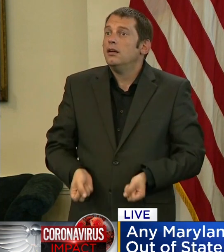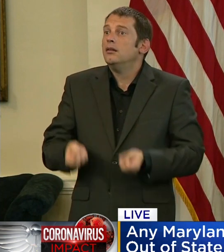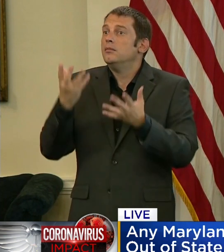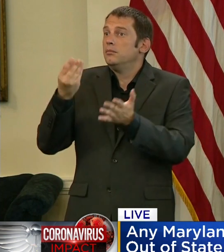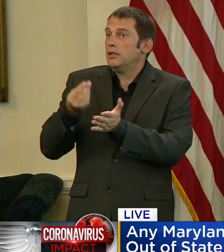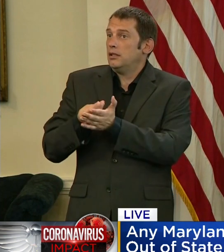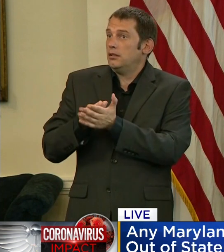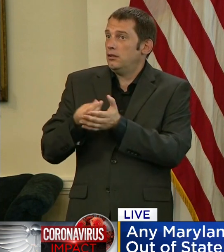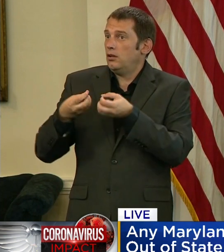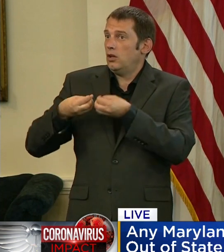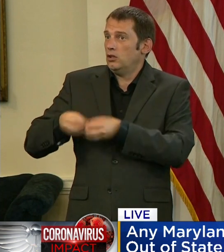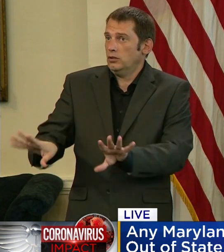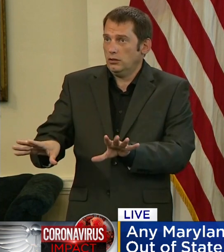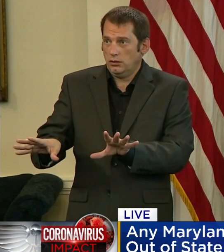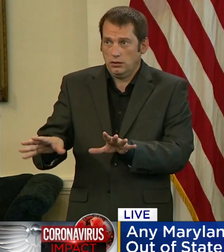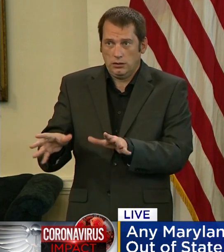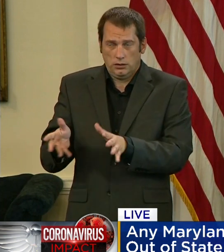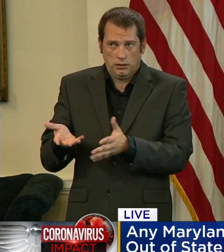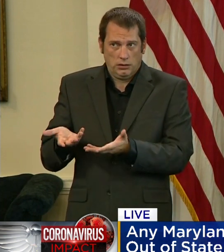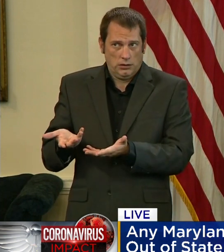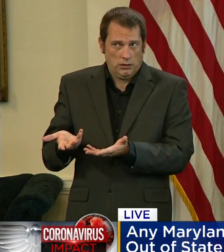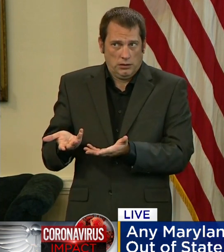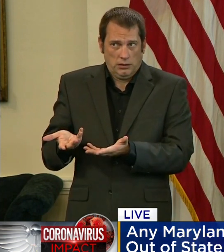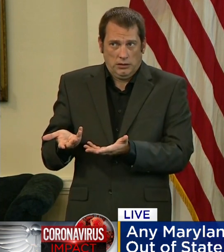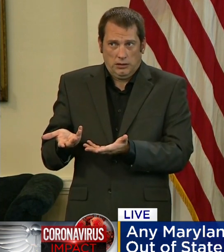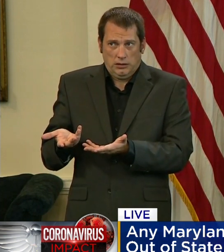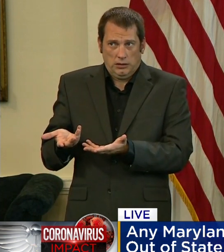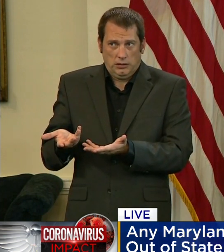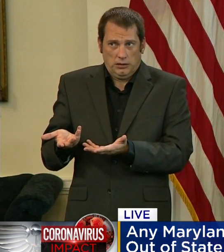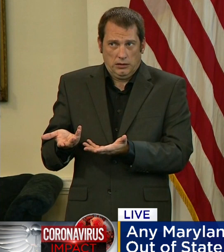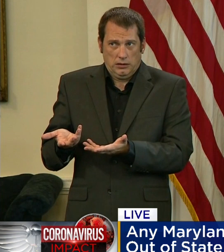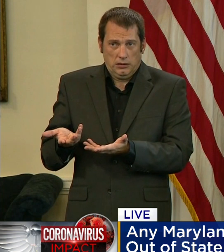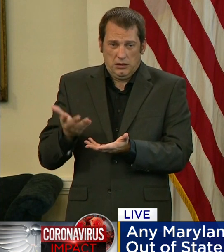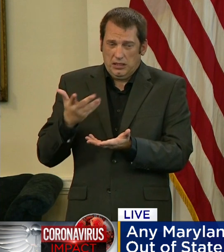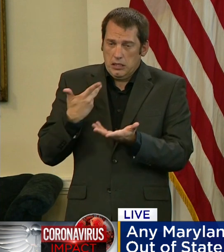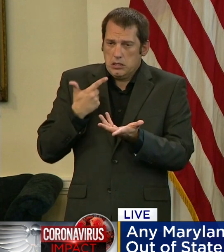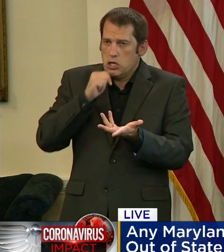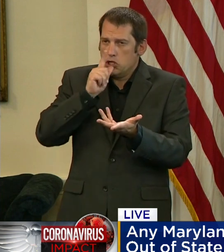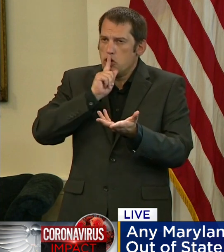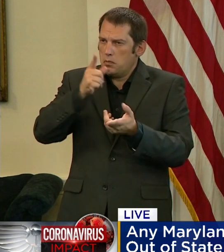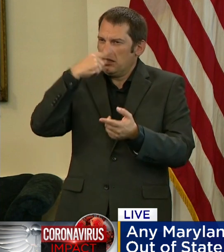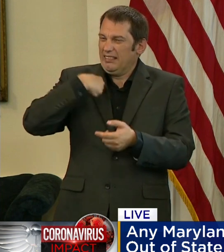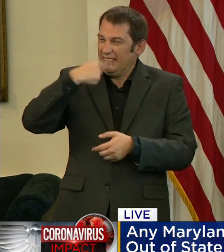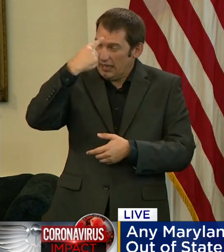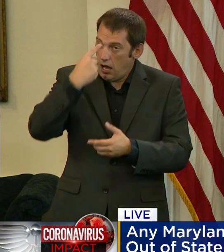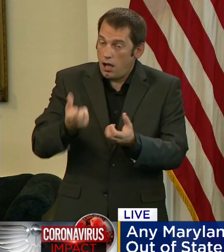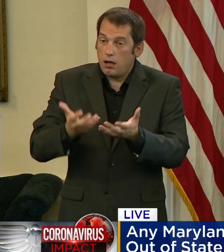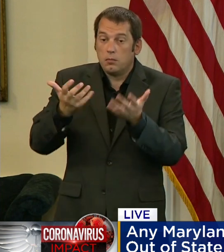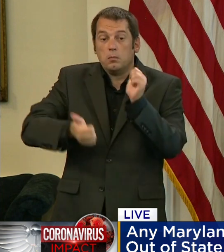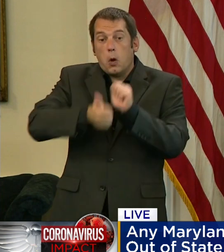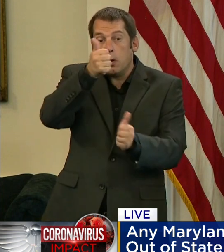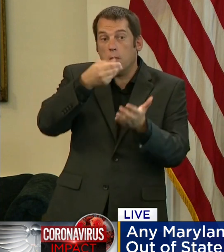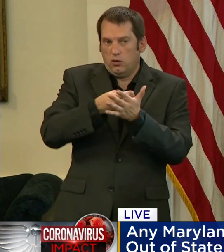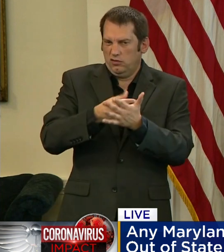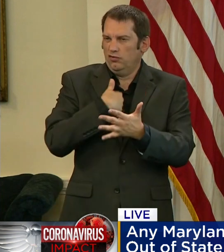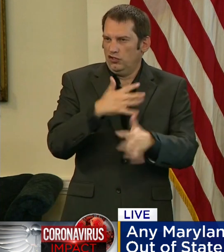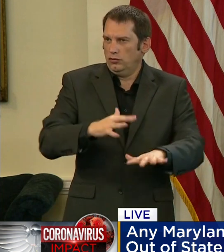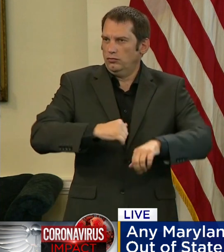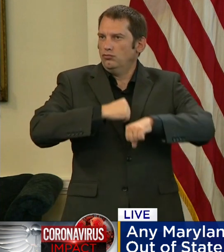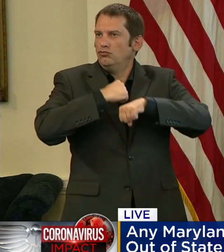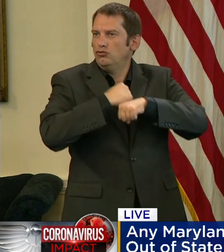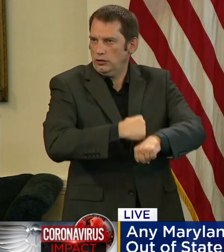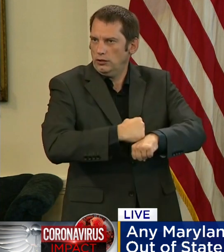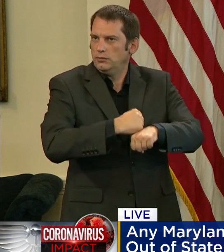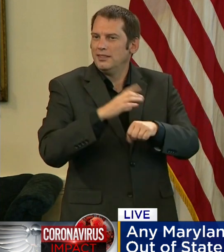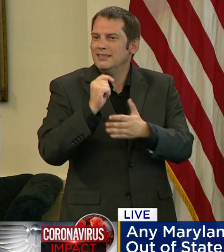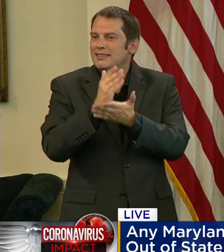that we didn't catch, but I think we caught the bulk of it all, and we'll follow up and get to the bottom of any fraud cases that we were not